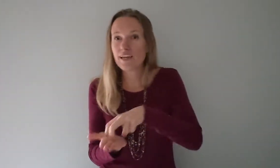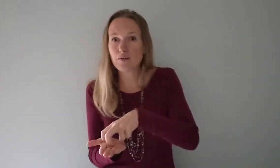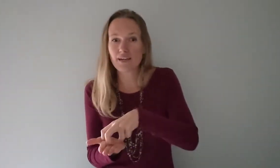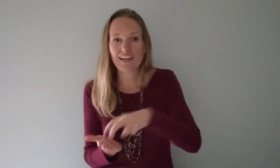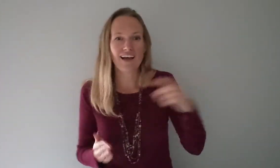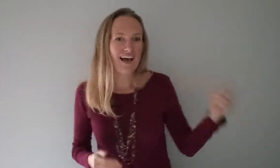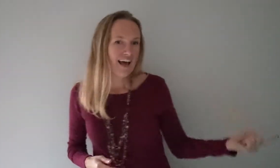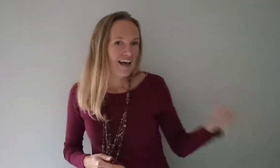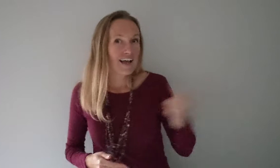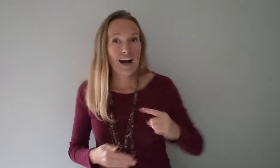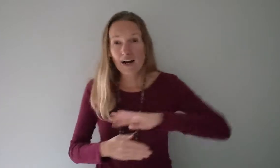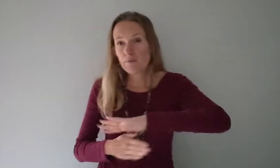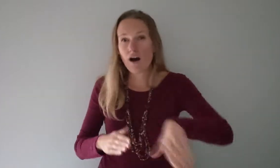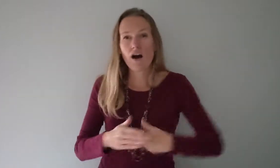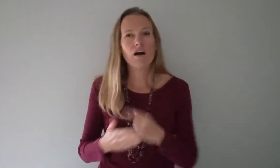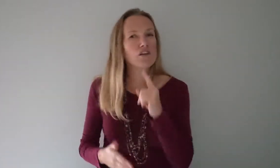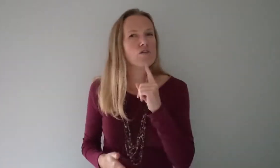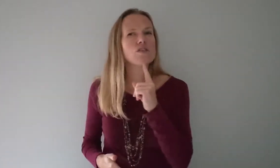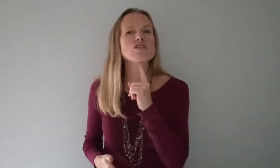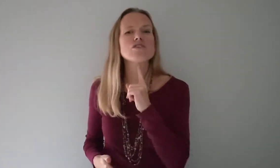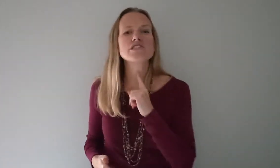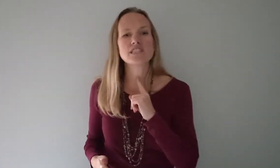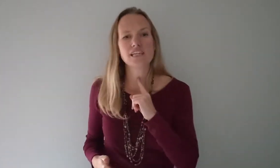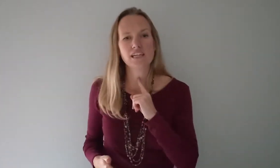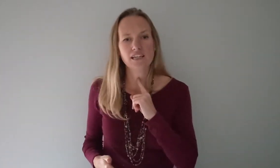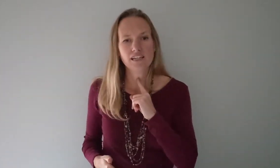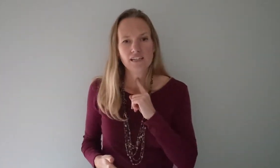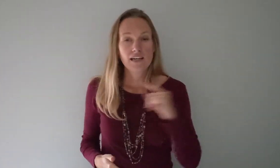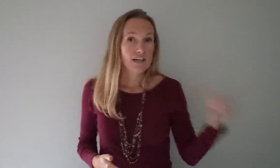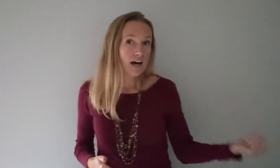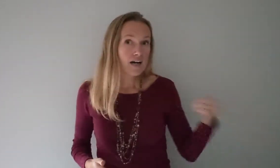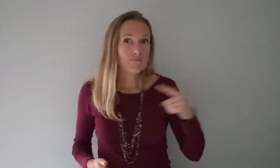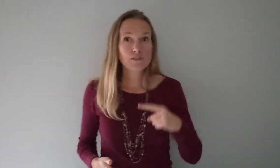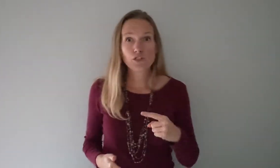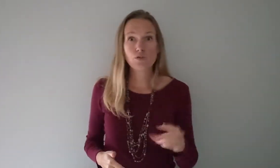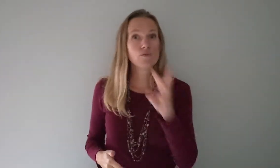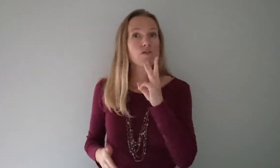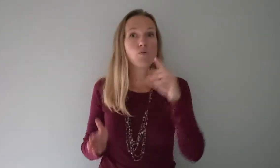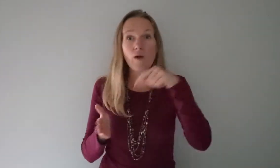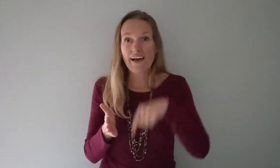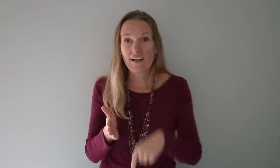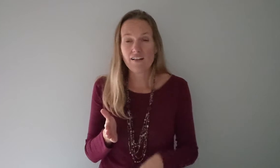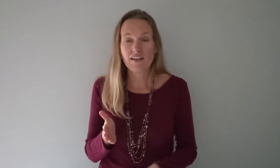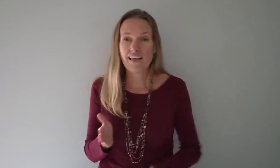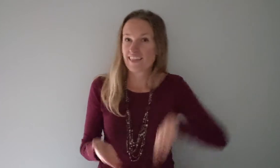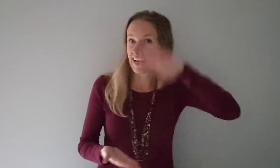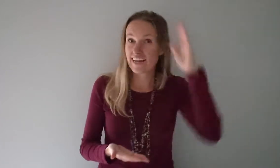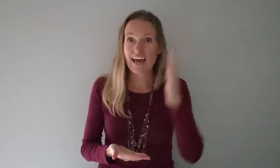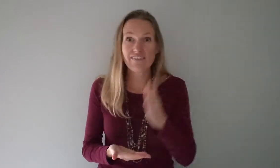weary. Come, all you thirsty. Come to the well that